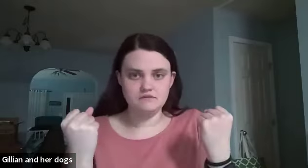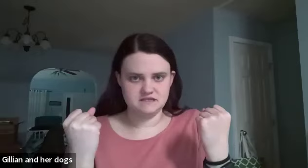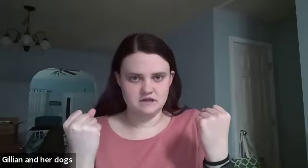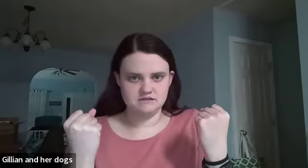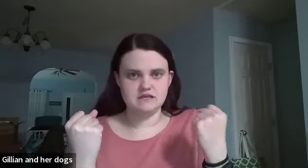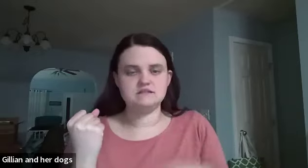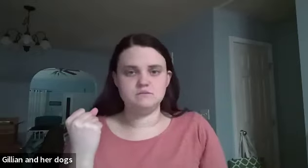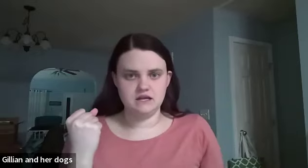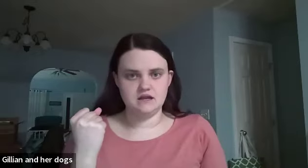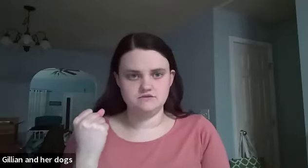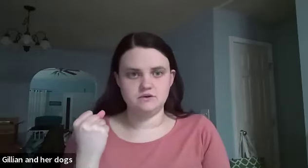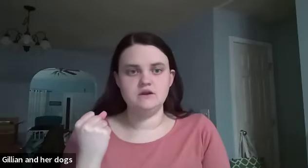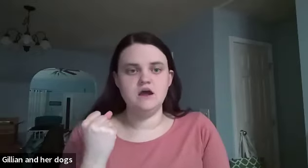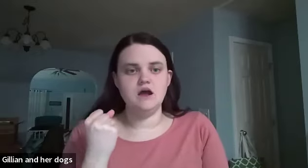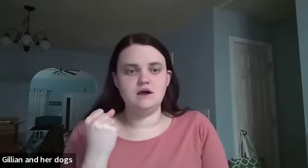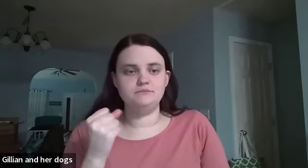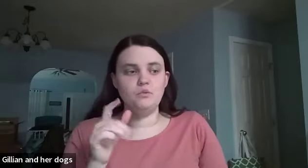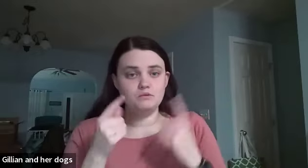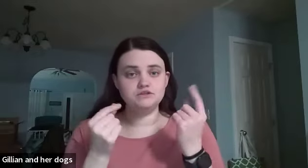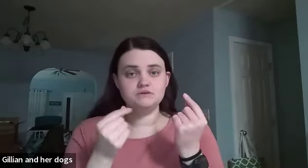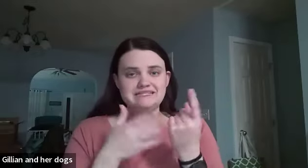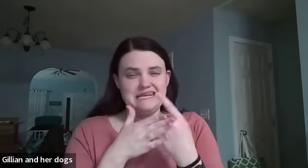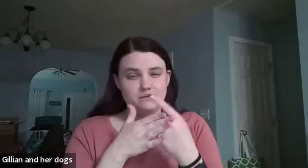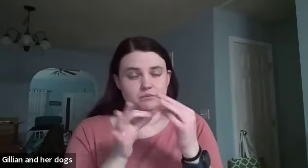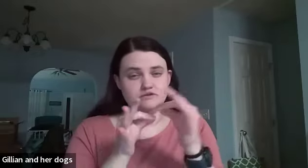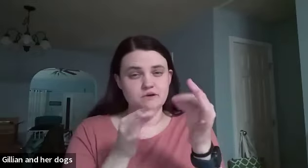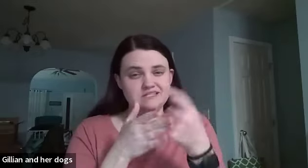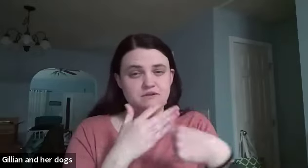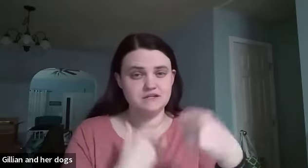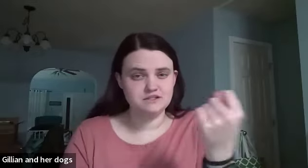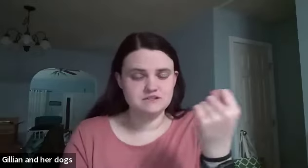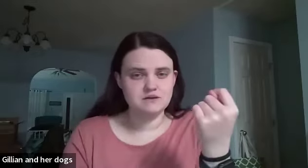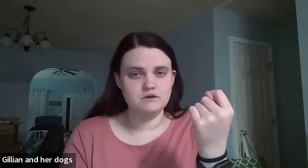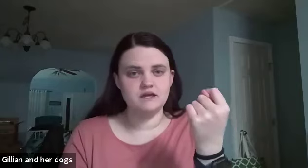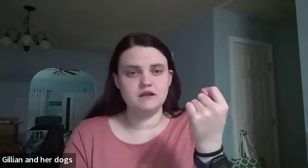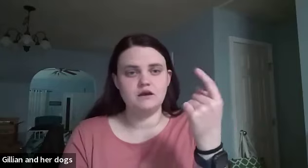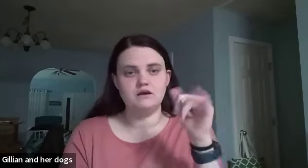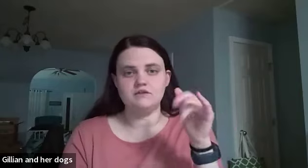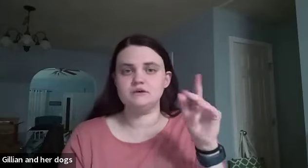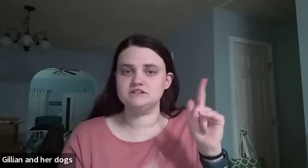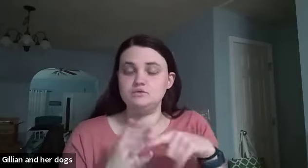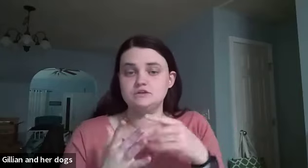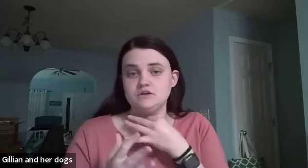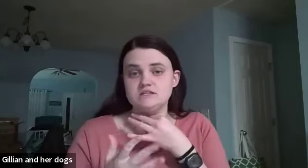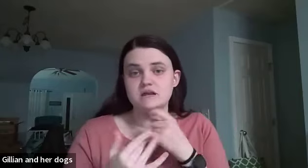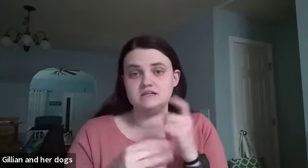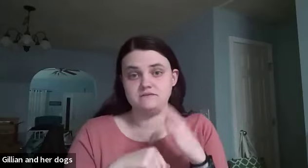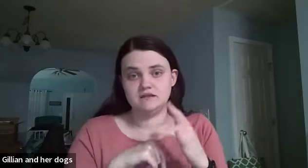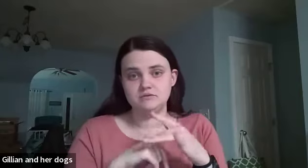health signs that someone had asked for. What we'll do is we'll postpone it till next Tuesday when our other person who was curious about it is